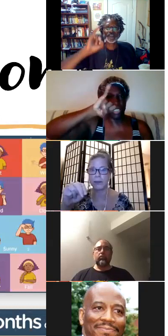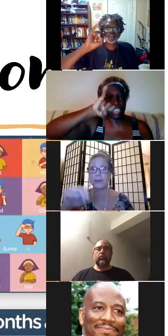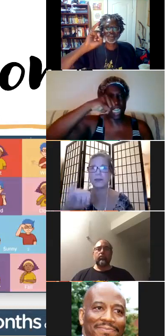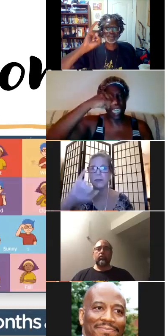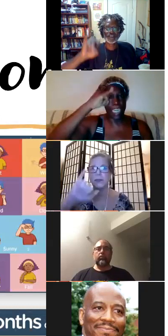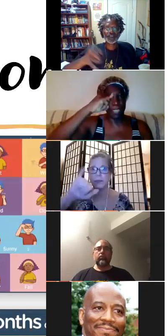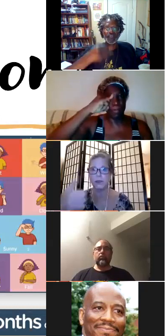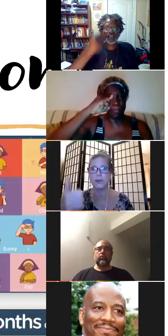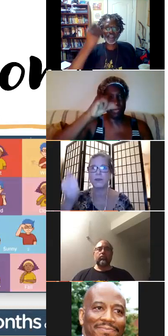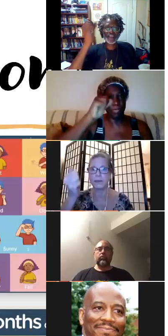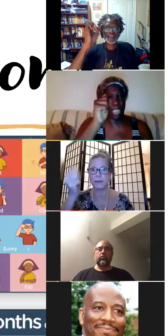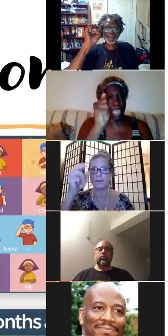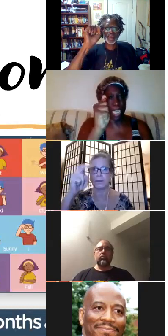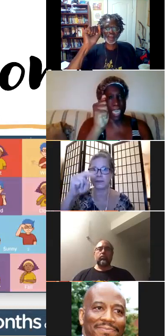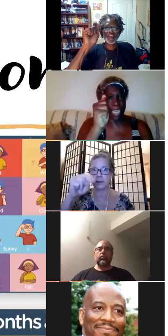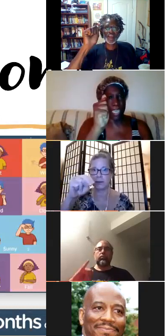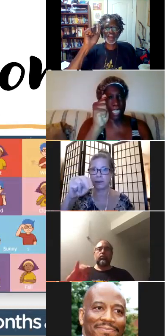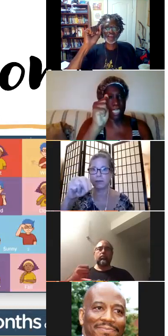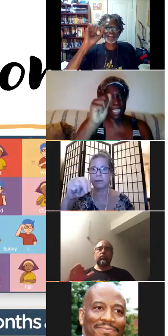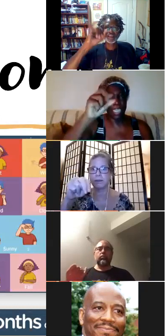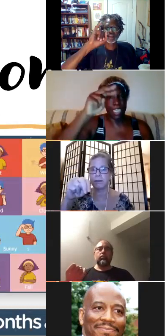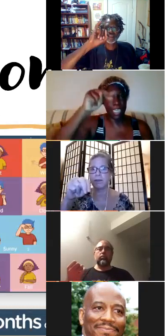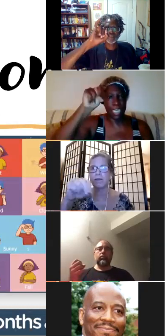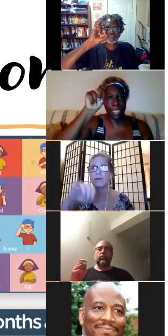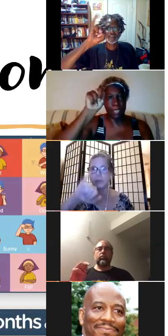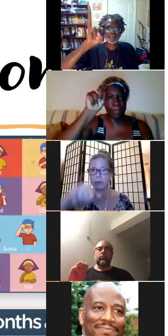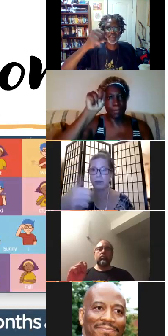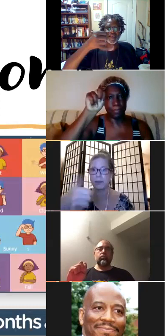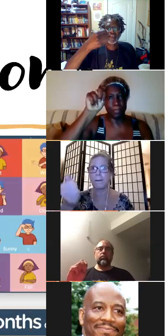So Oh. Jan.